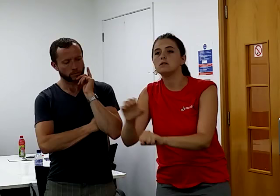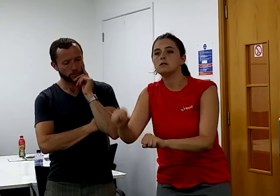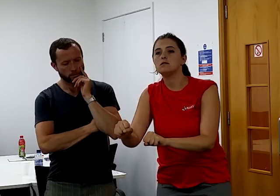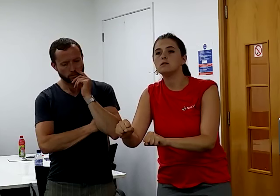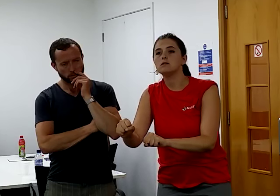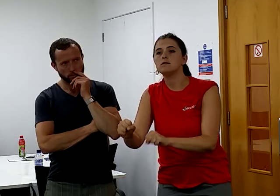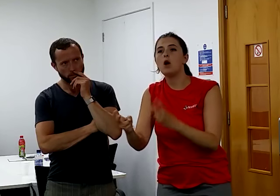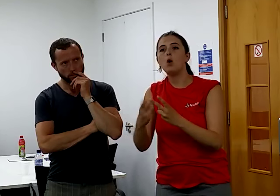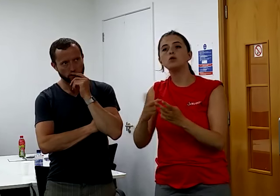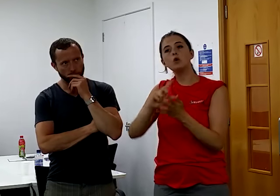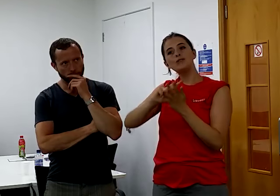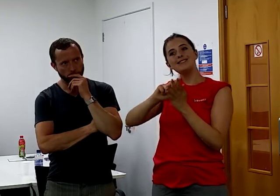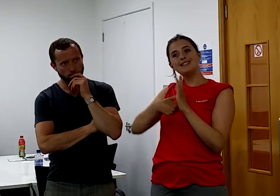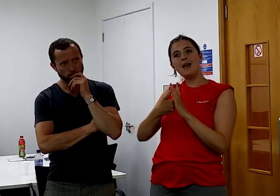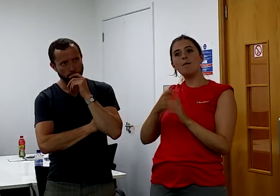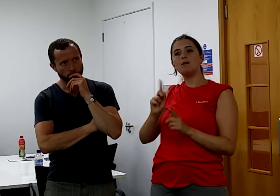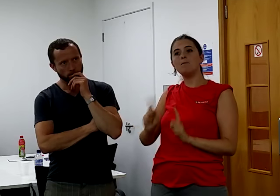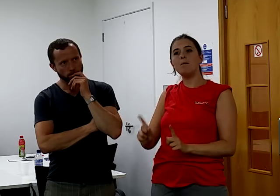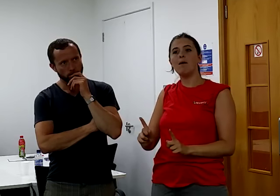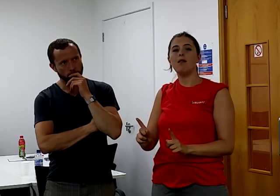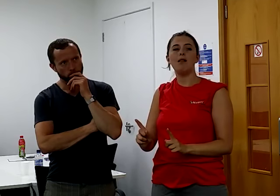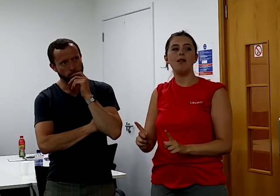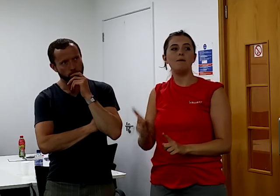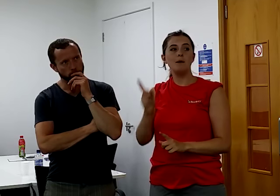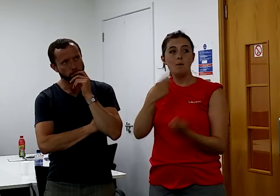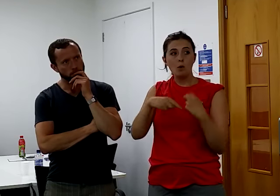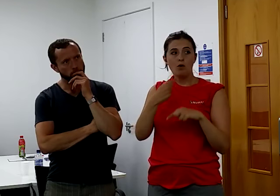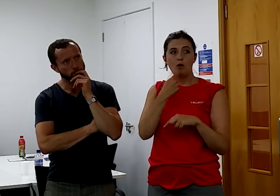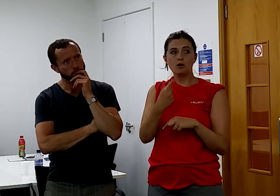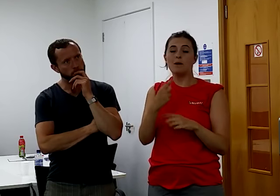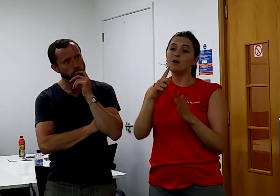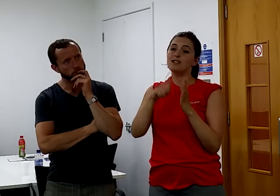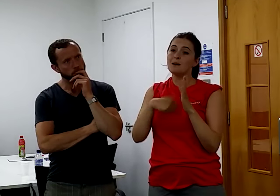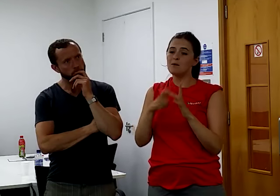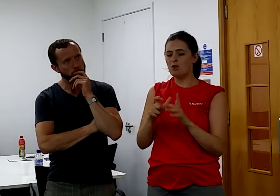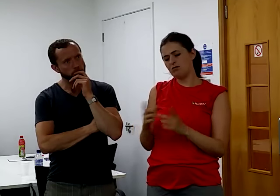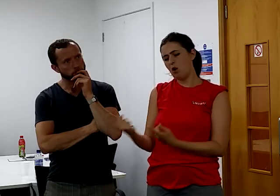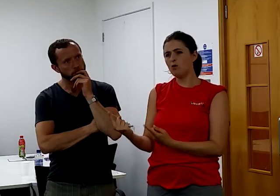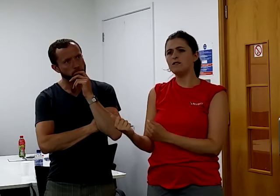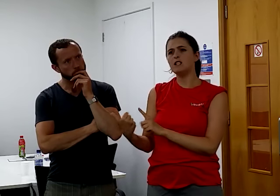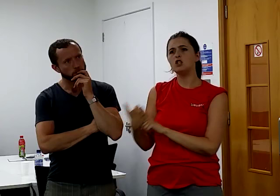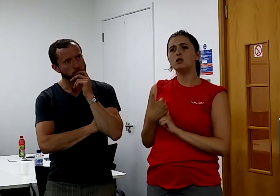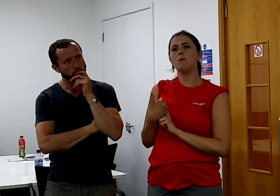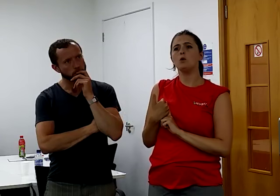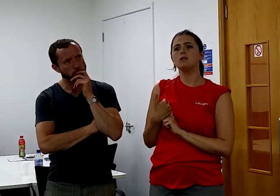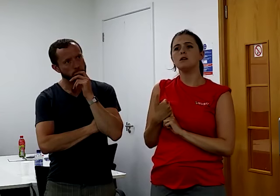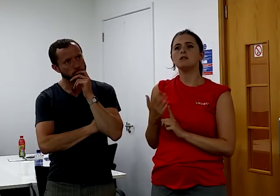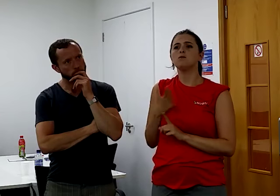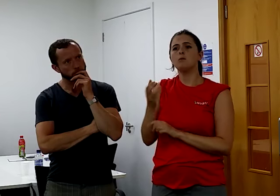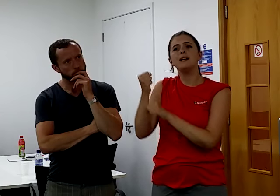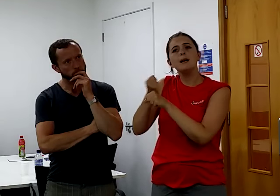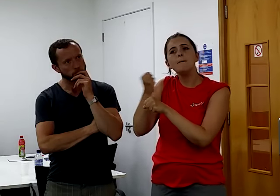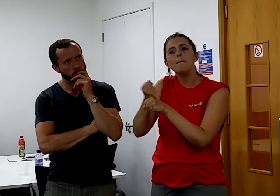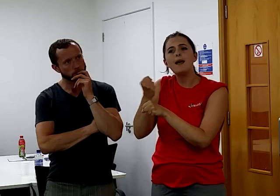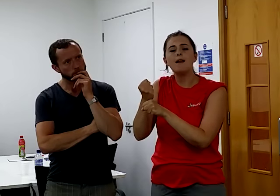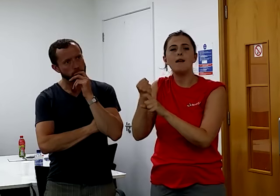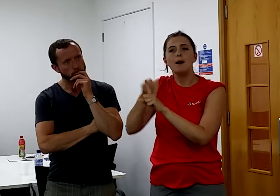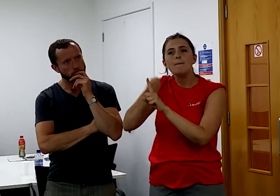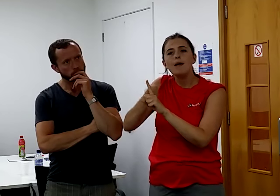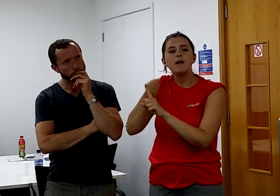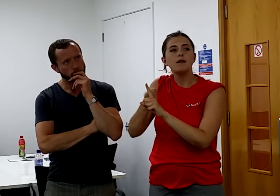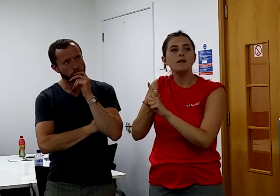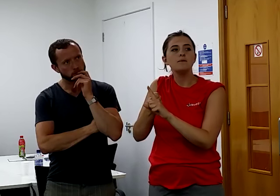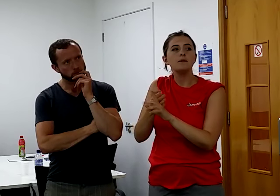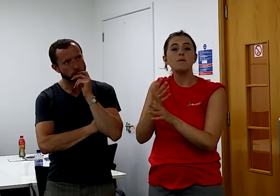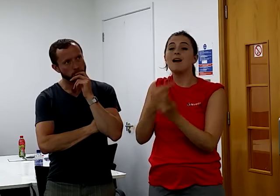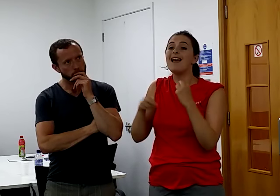struggle of disabled people themselves. I mean, we're all talking about Jeremy Corbyn having stood by people when they fight. The point is, if there wasn't a fight,